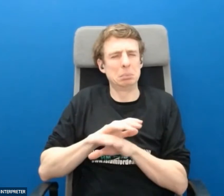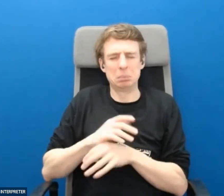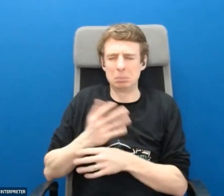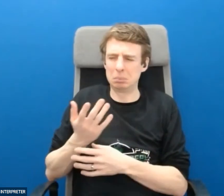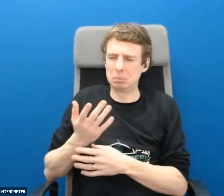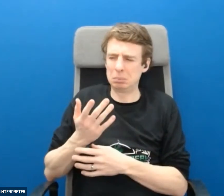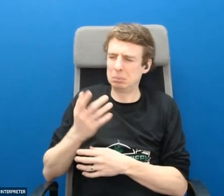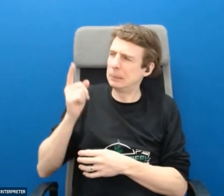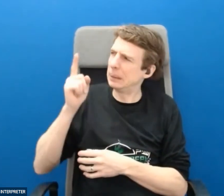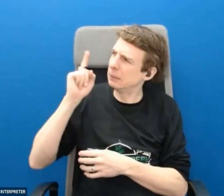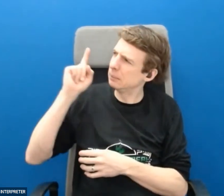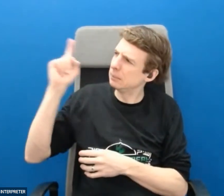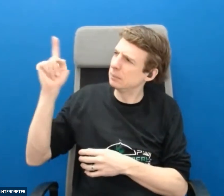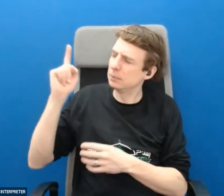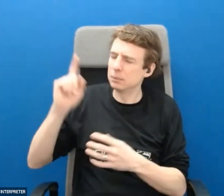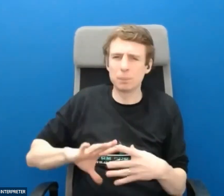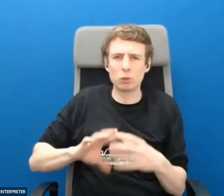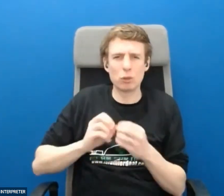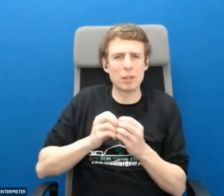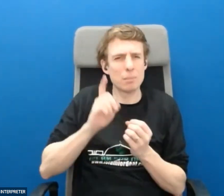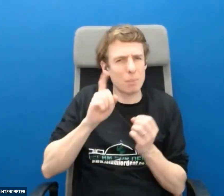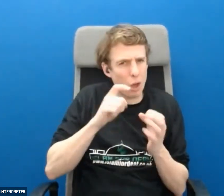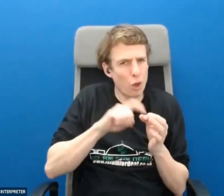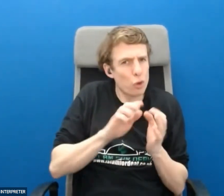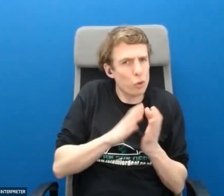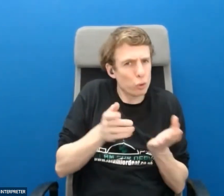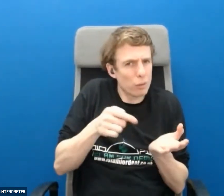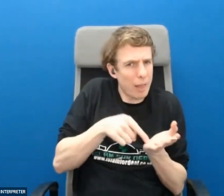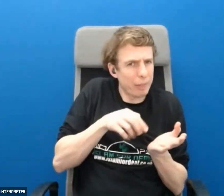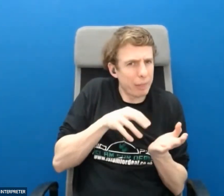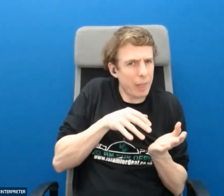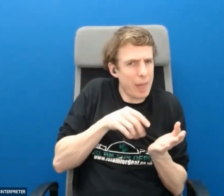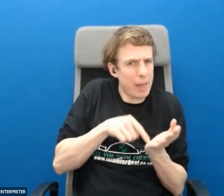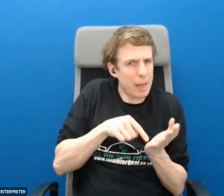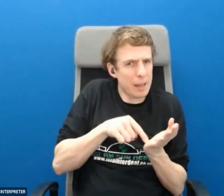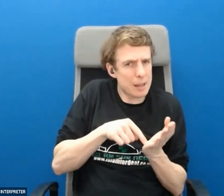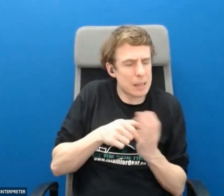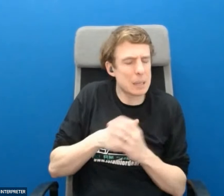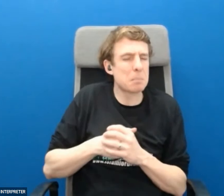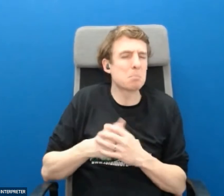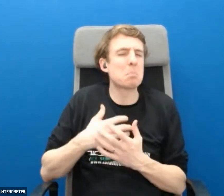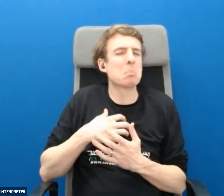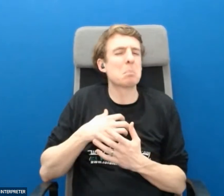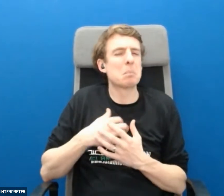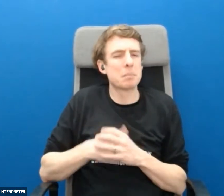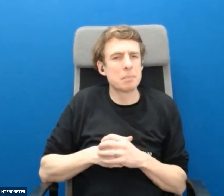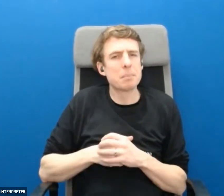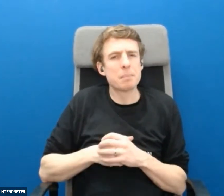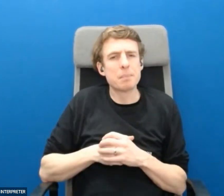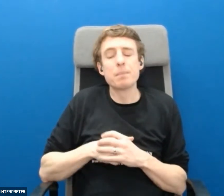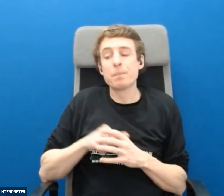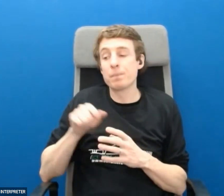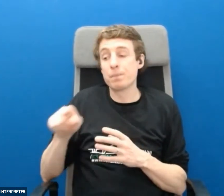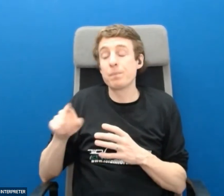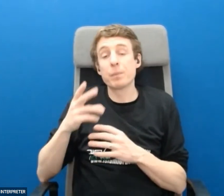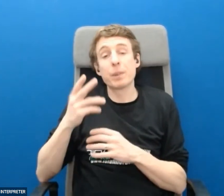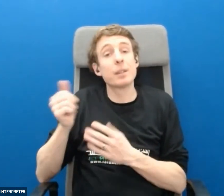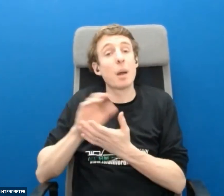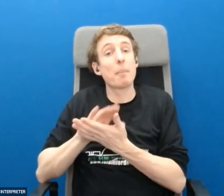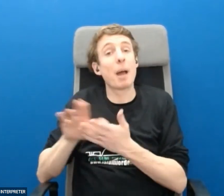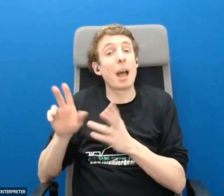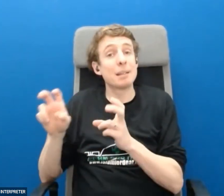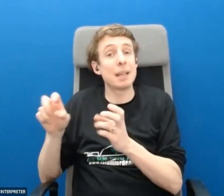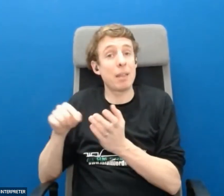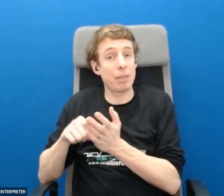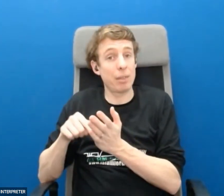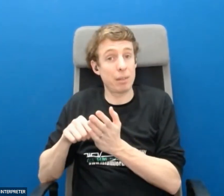also in some of the narrations of the Prophet, peace and blessings be upon him, as has been narrated in the authority of the mother of the